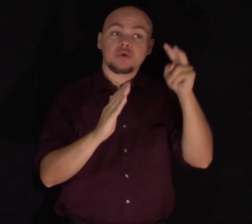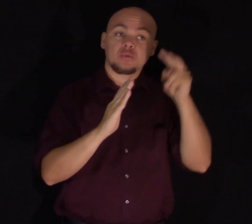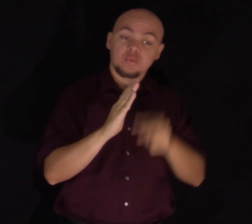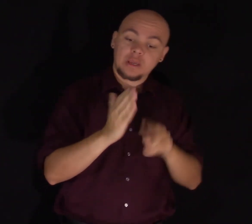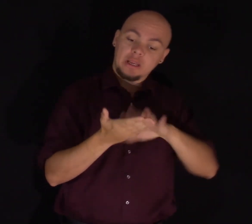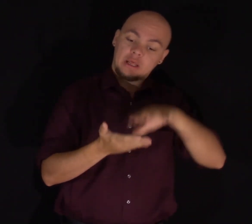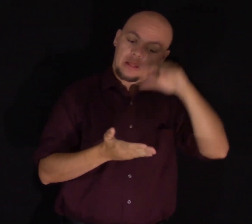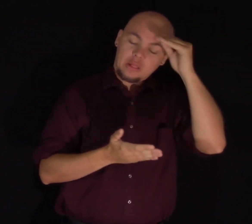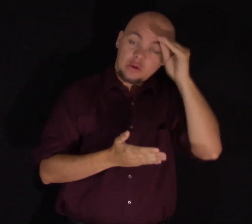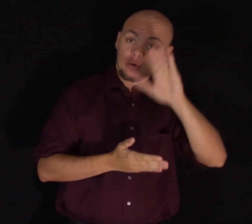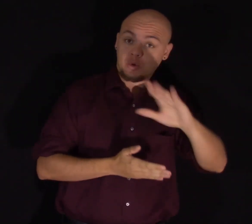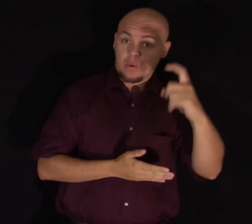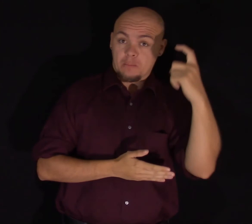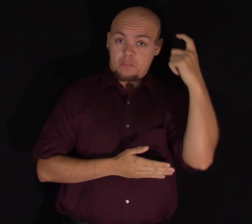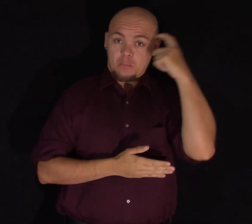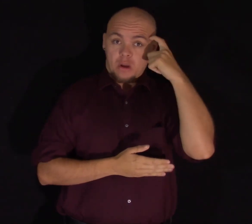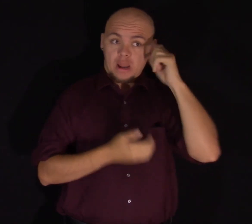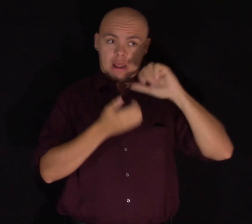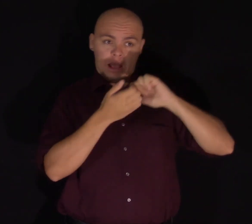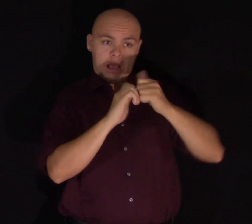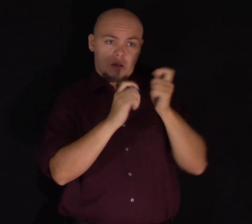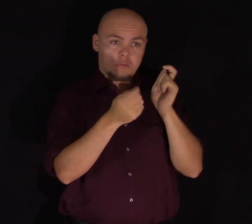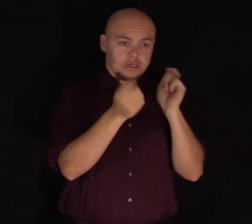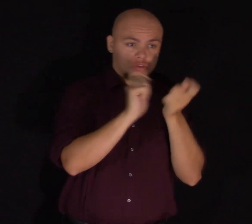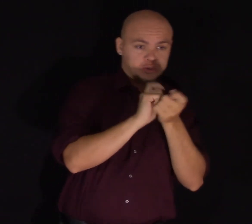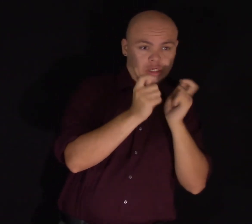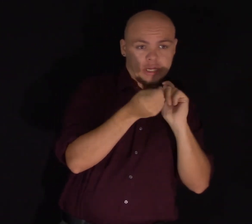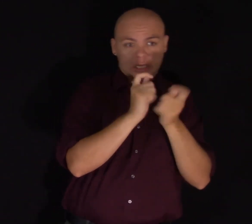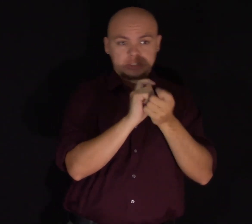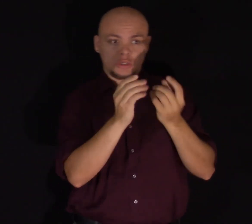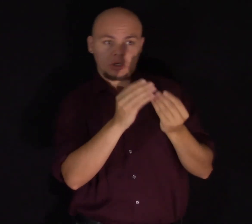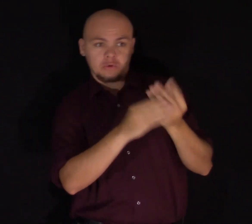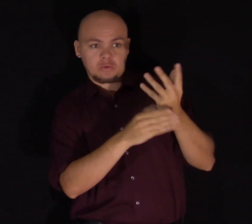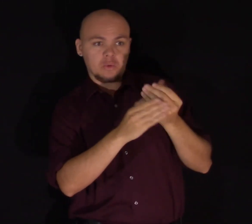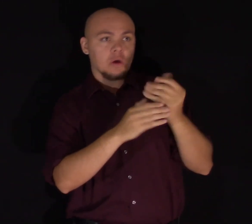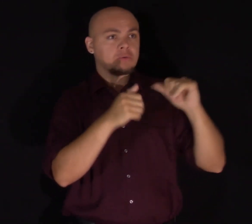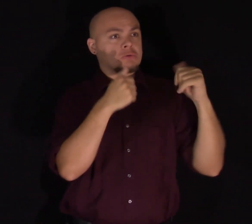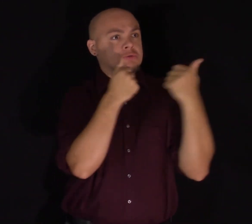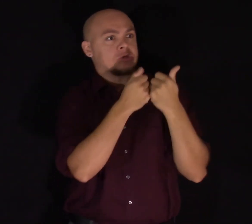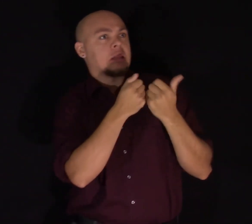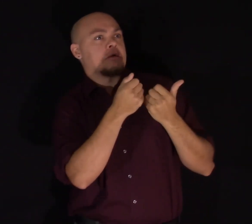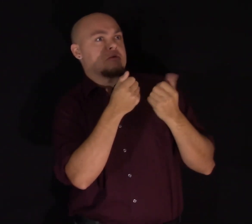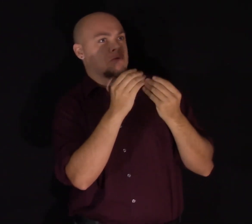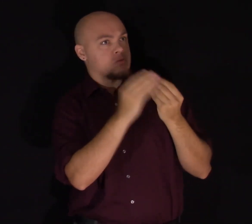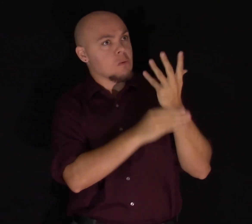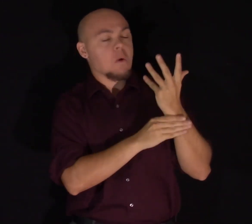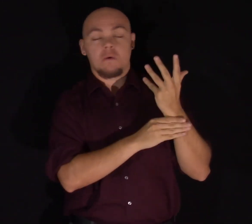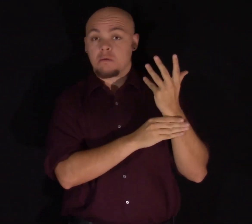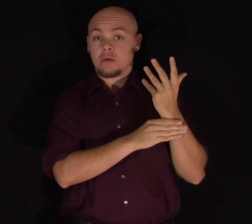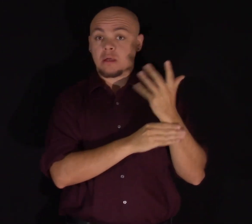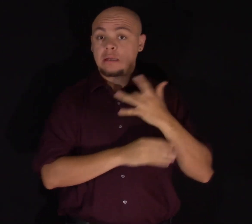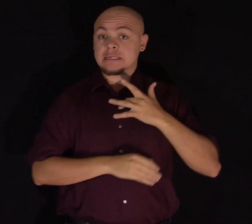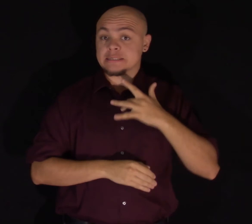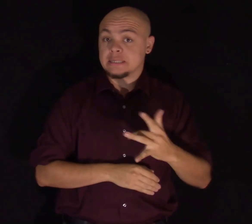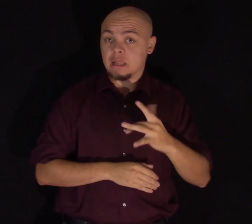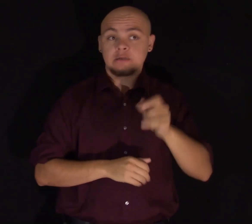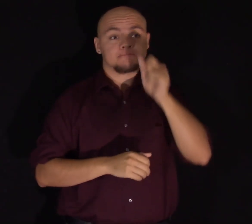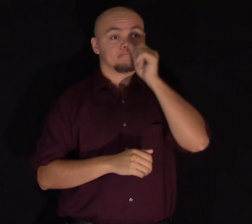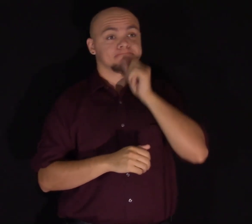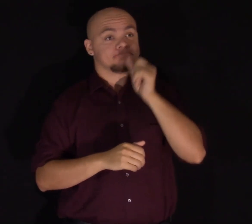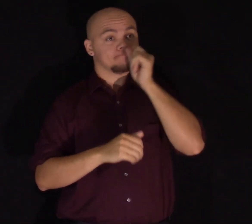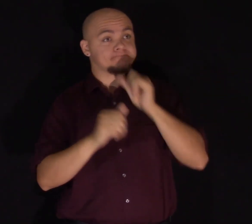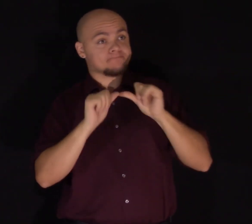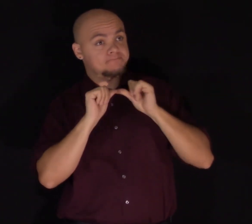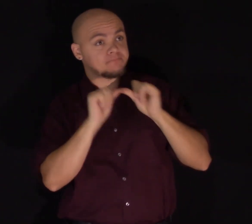about the brain and how it changes and grows in response to challenge, they're much more likely to persevere when